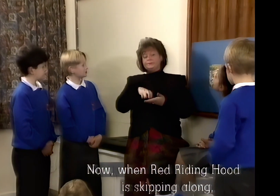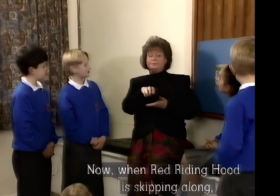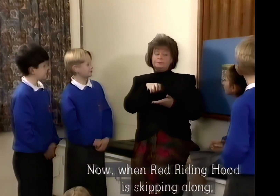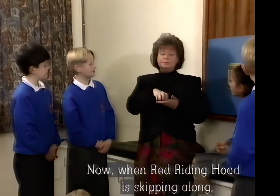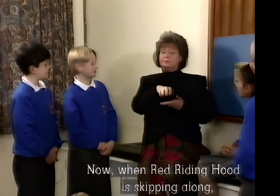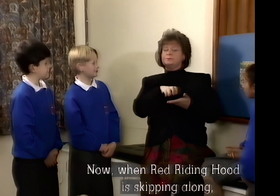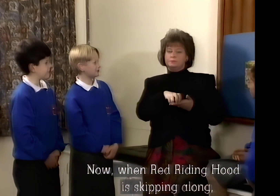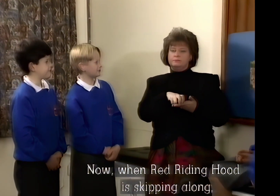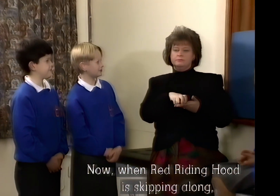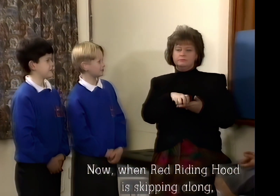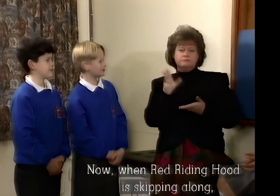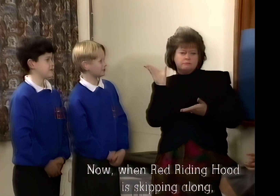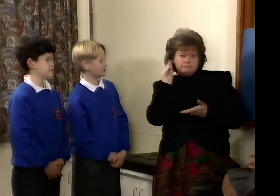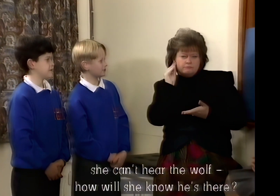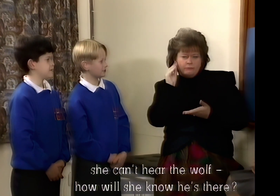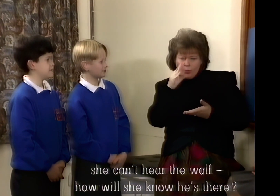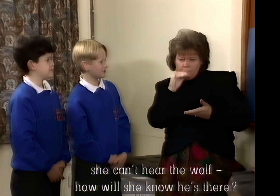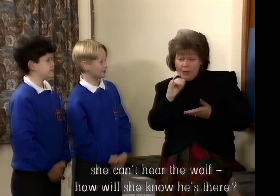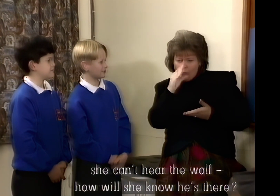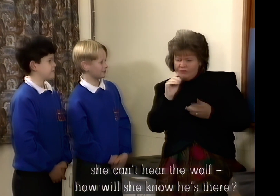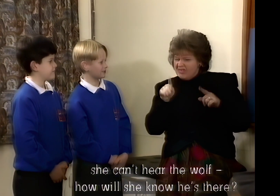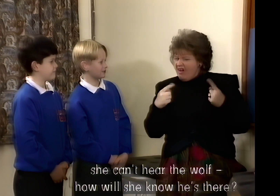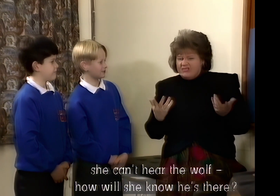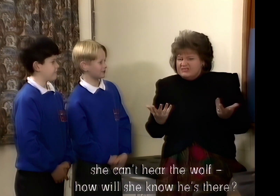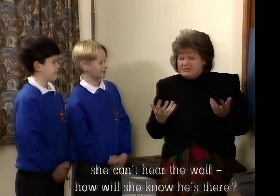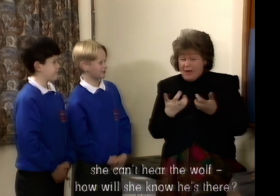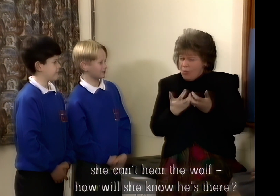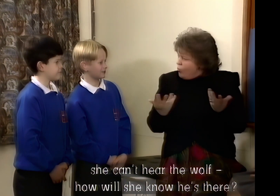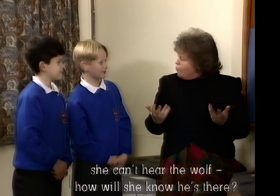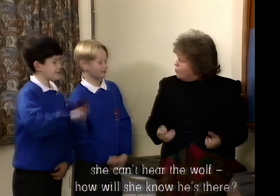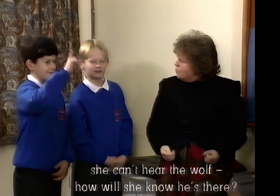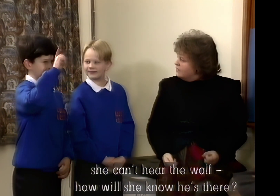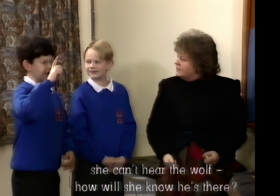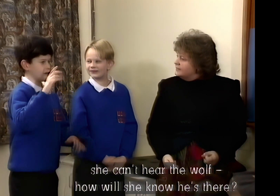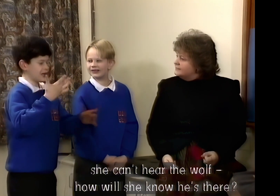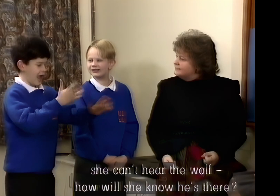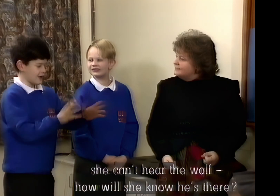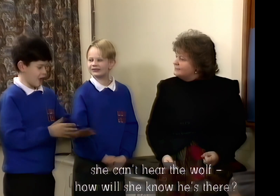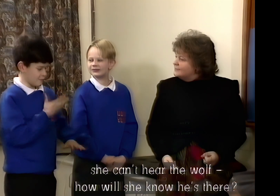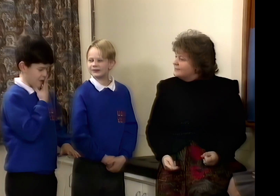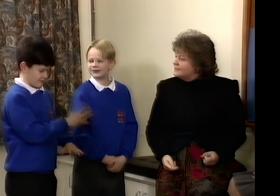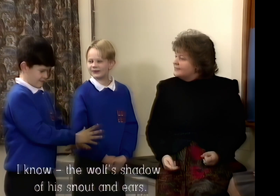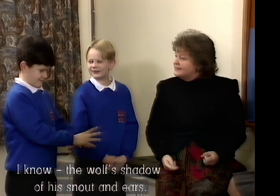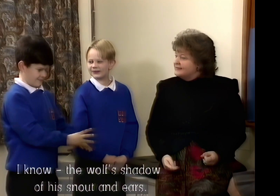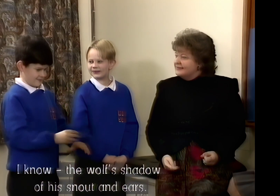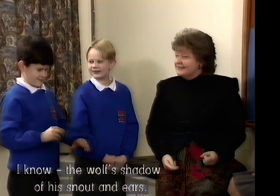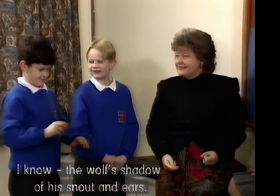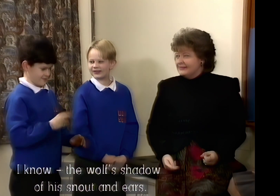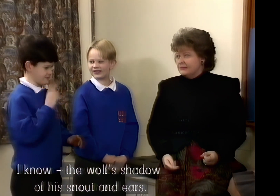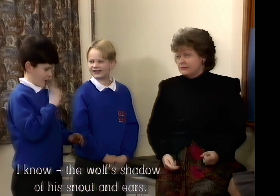Right, now when Red Riding Hood is skipping along, she can't hear the wolf. How will she know he's there? I know, the